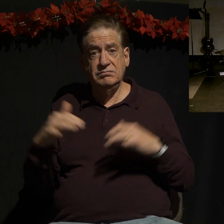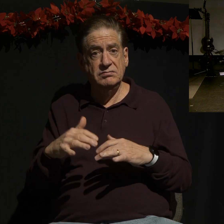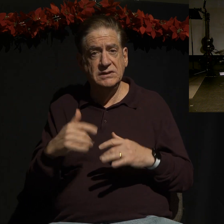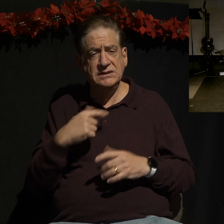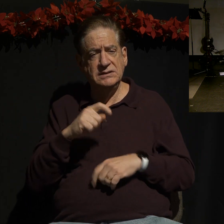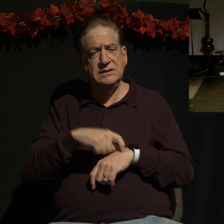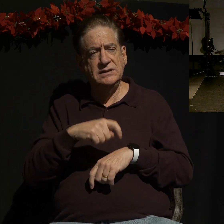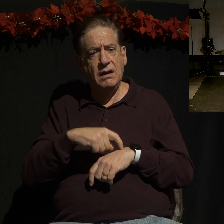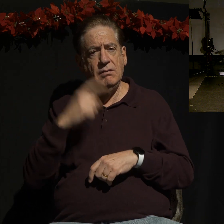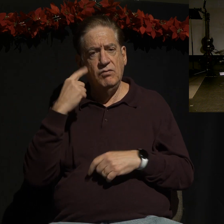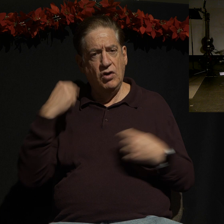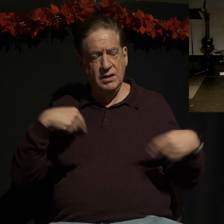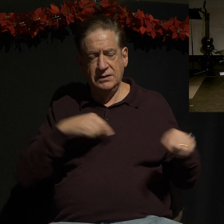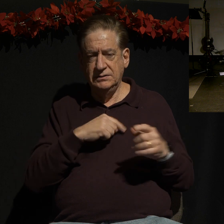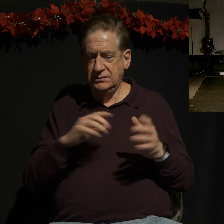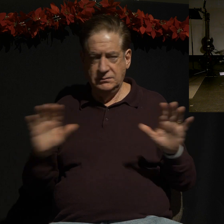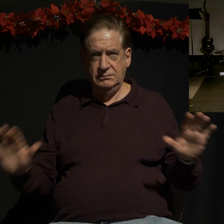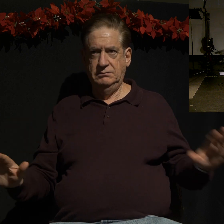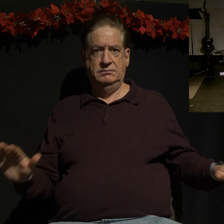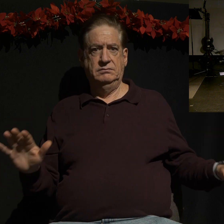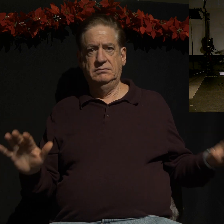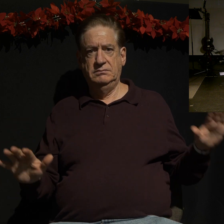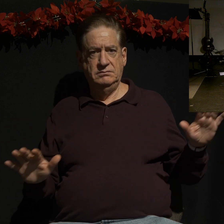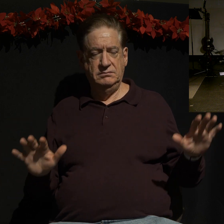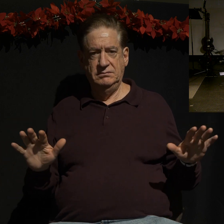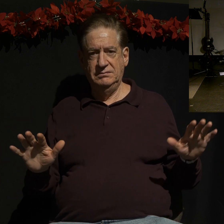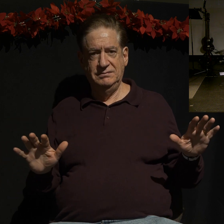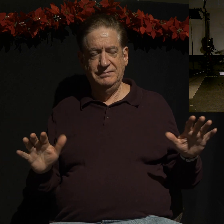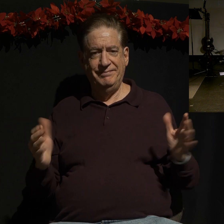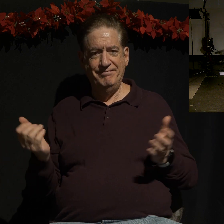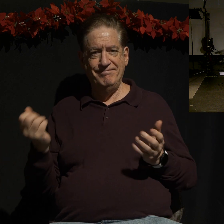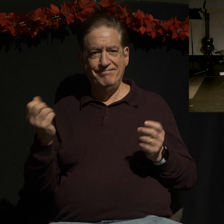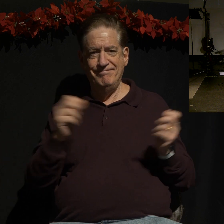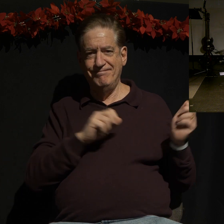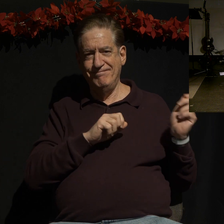for us to reorient ourselves because